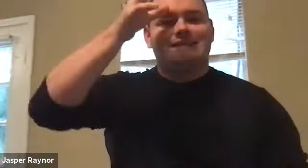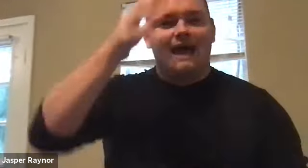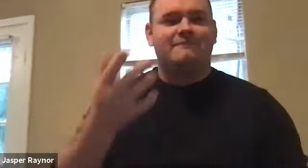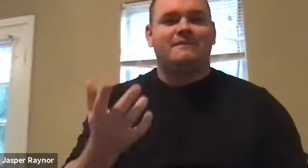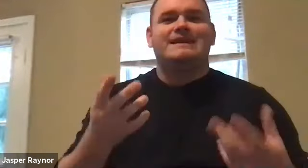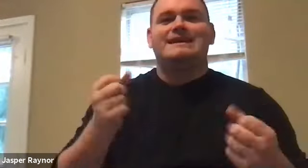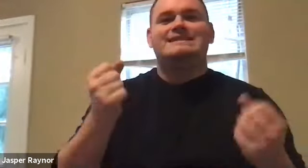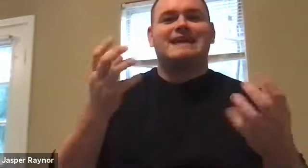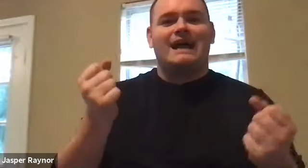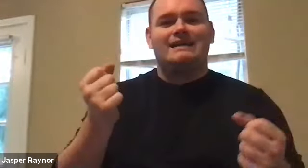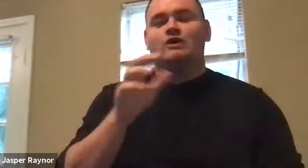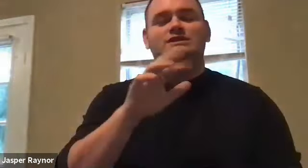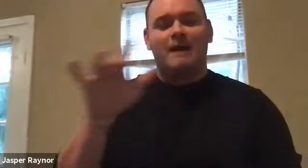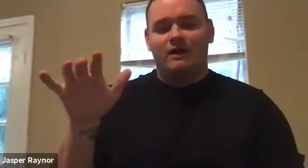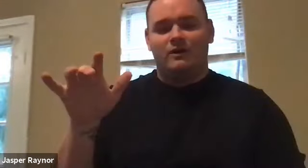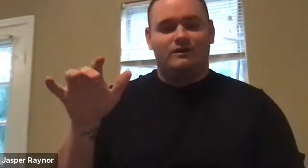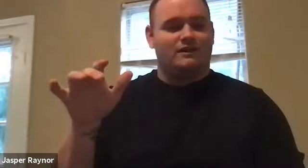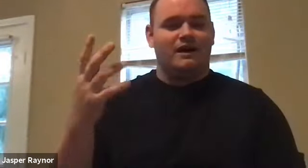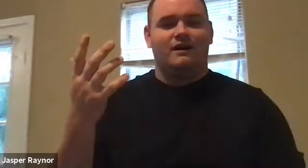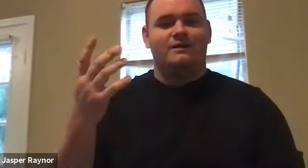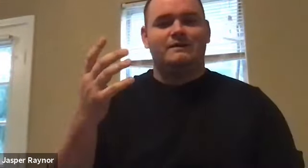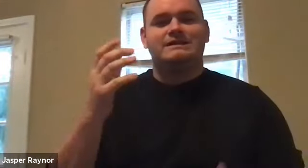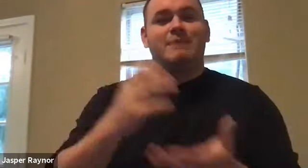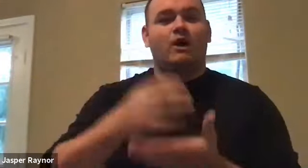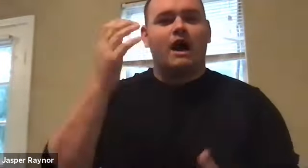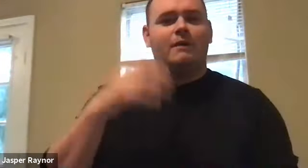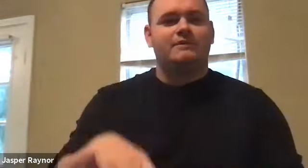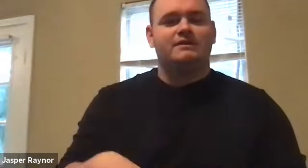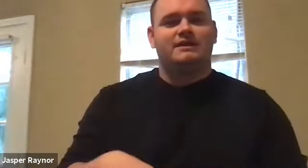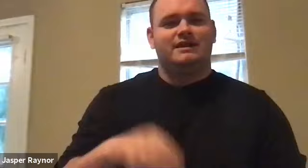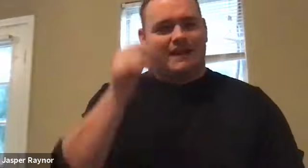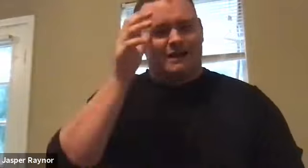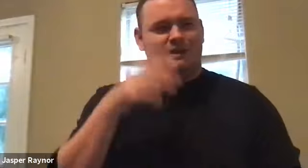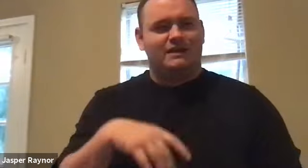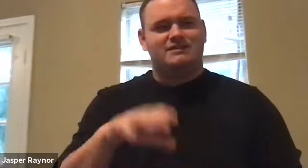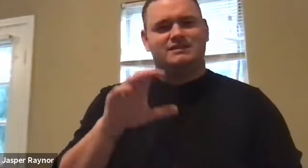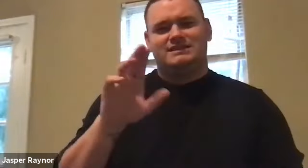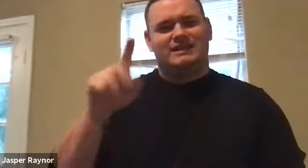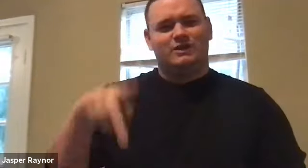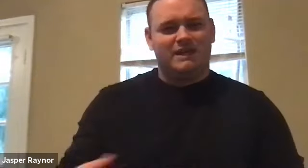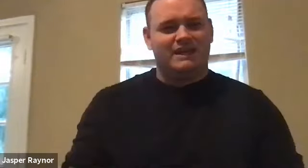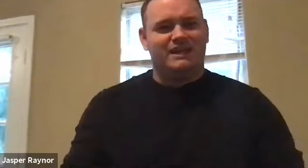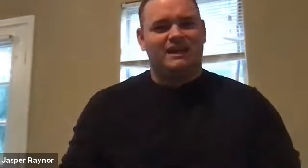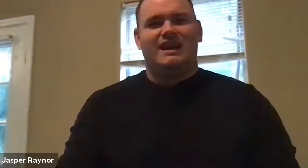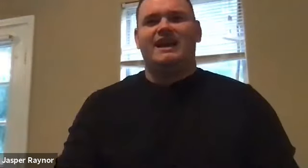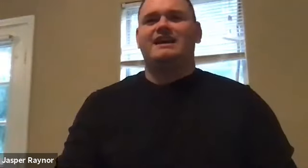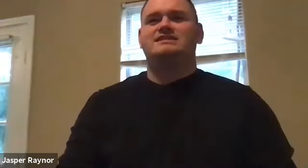Dad, sign or spell cup," and Dad'd be like, "CUP," and he's